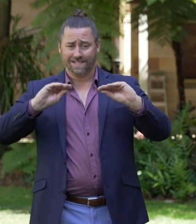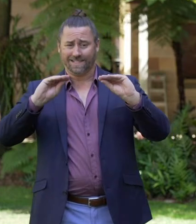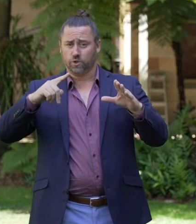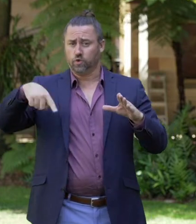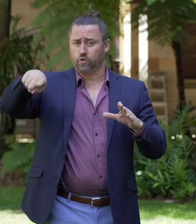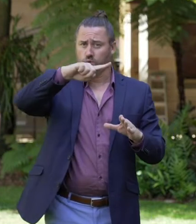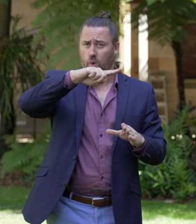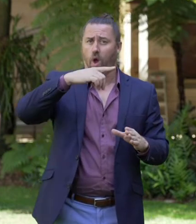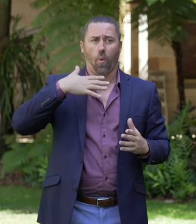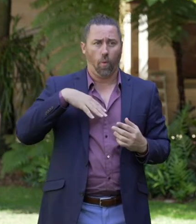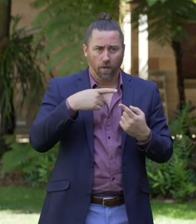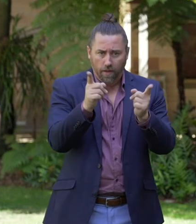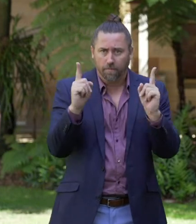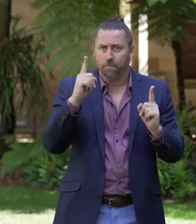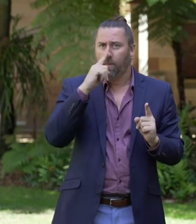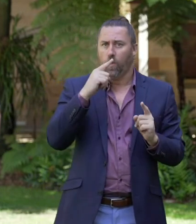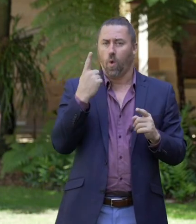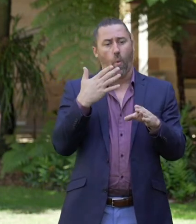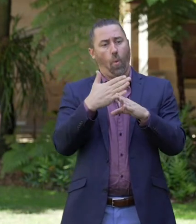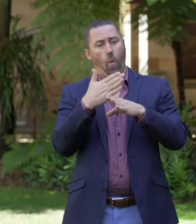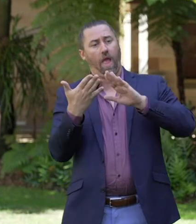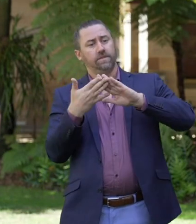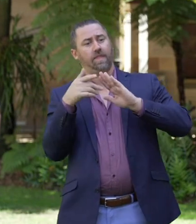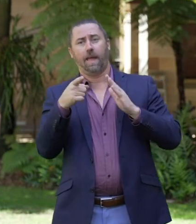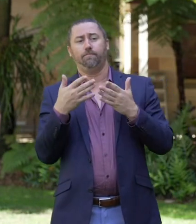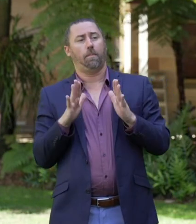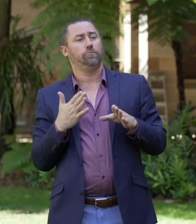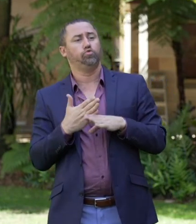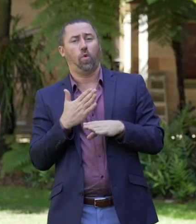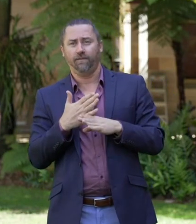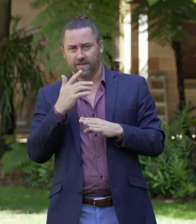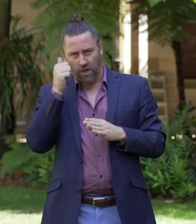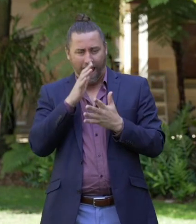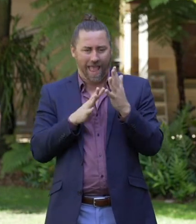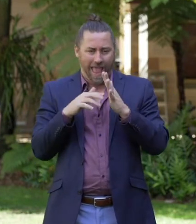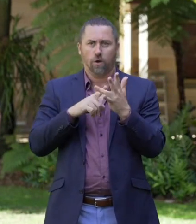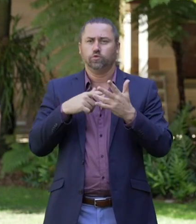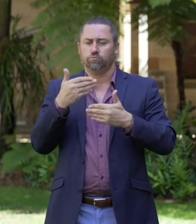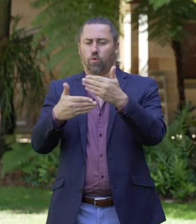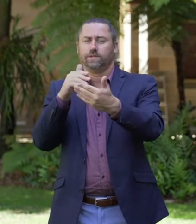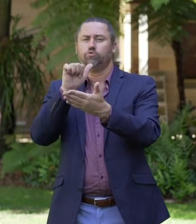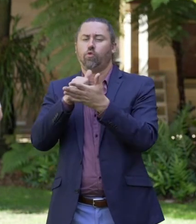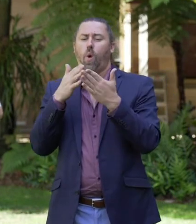comfortable and confident in the way in which they can make complaints.